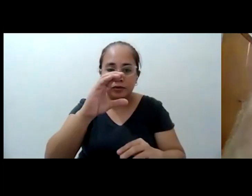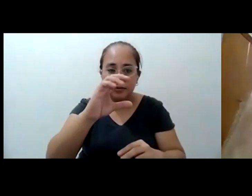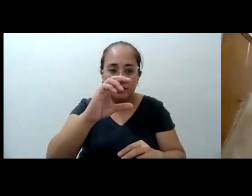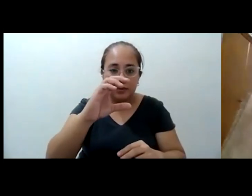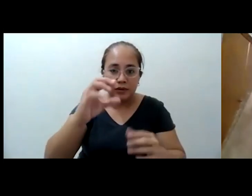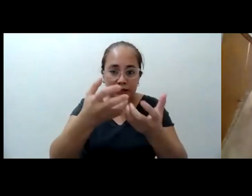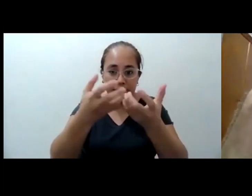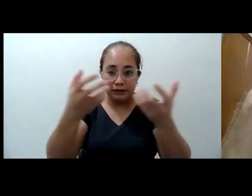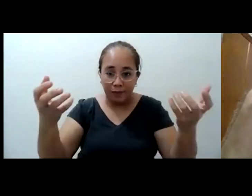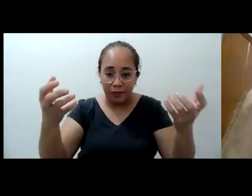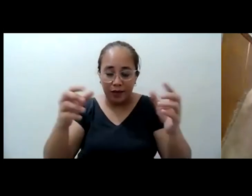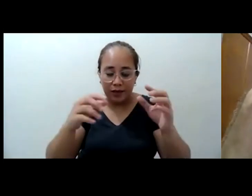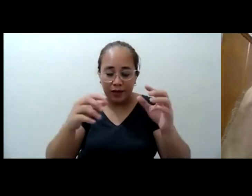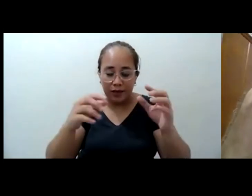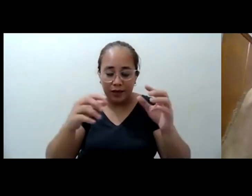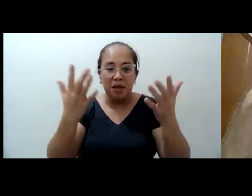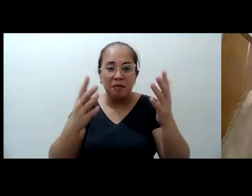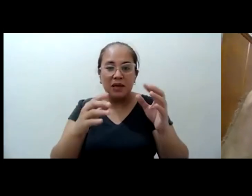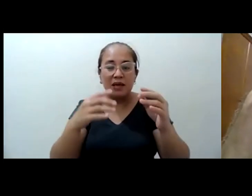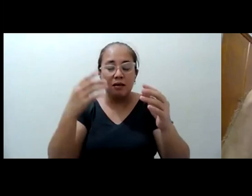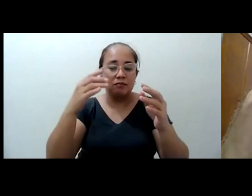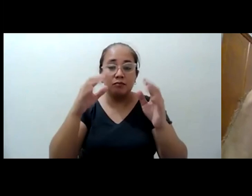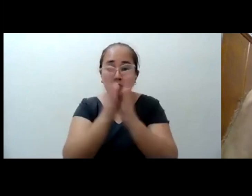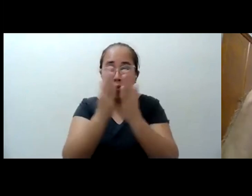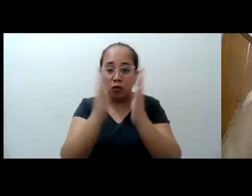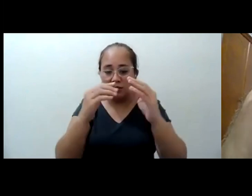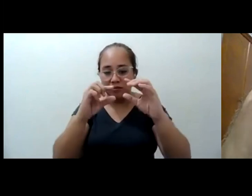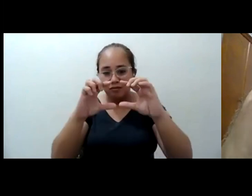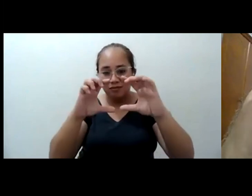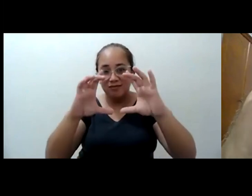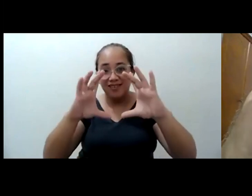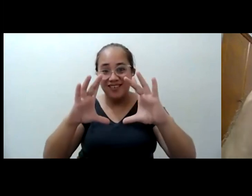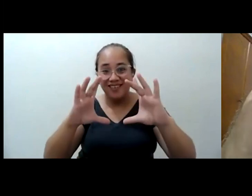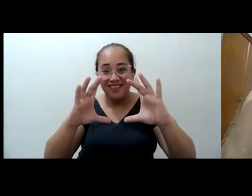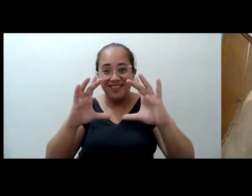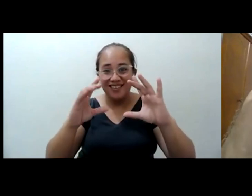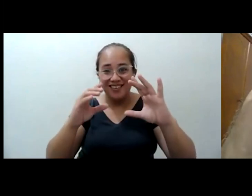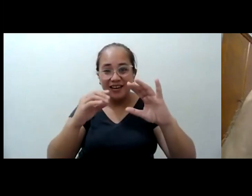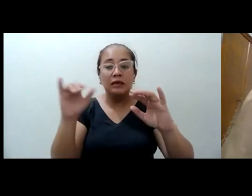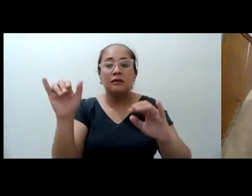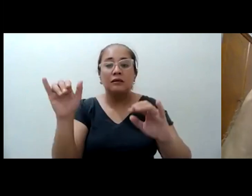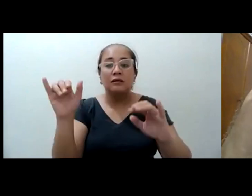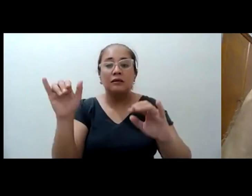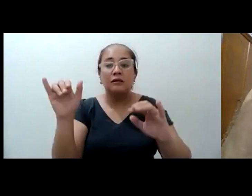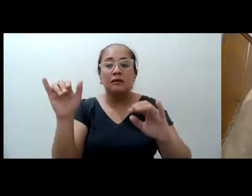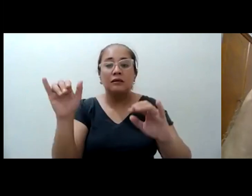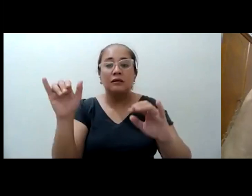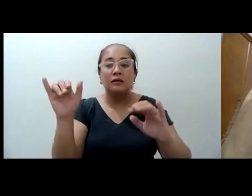lines that the book might be very long. We did that in the Vietnamese